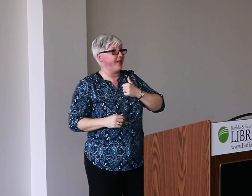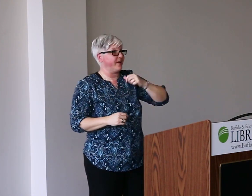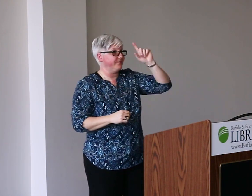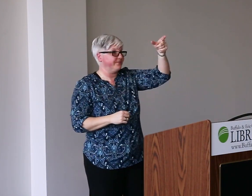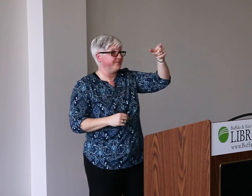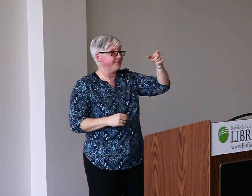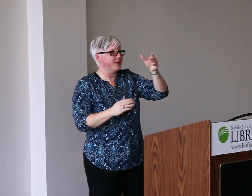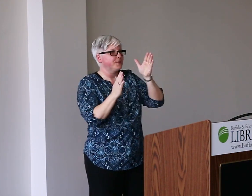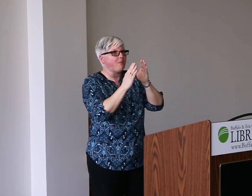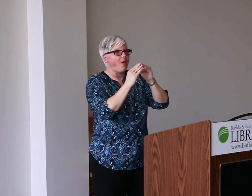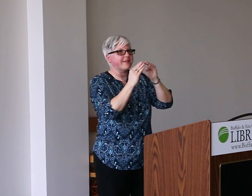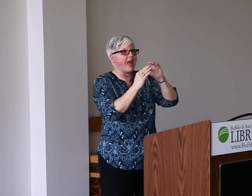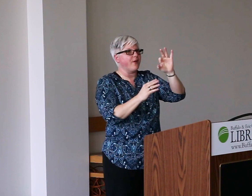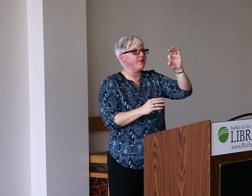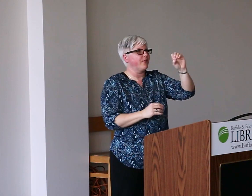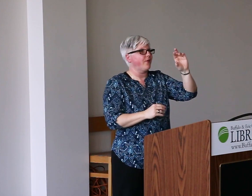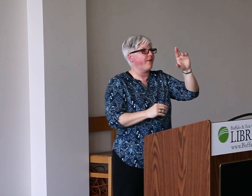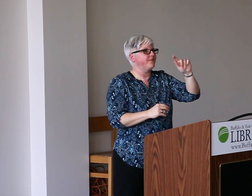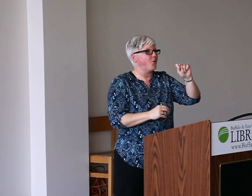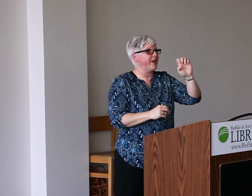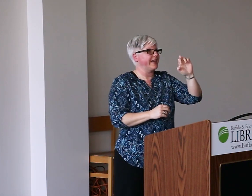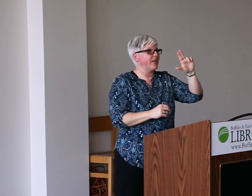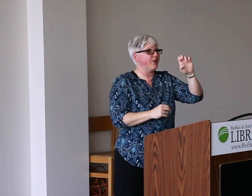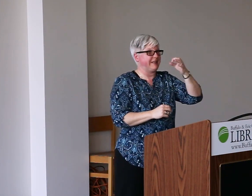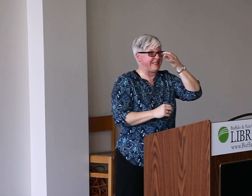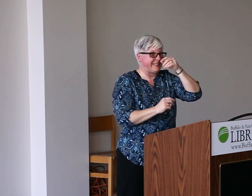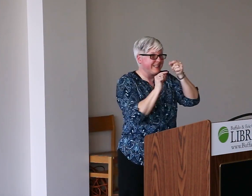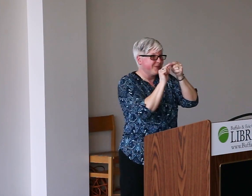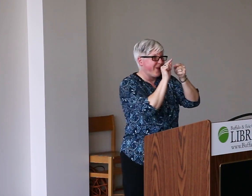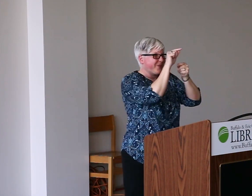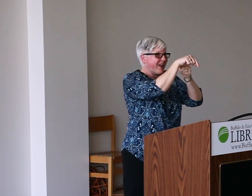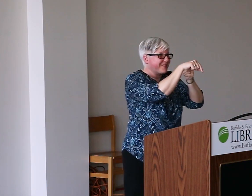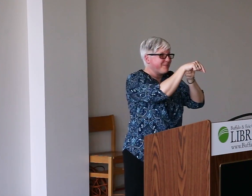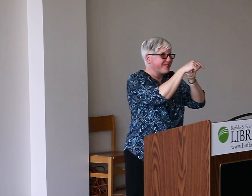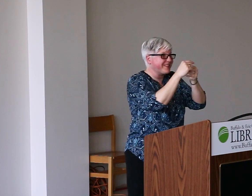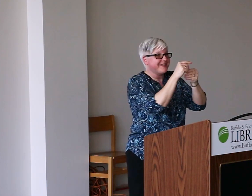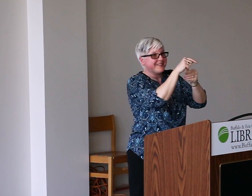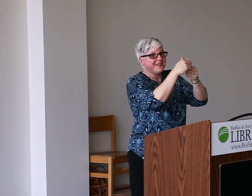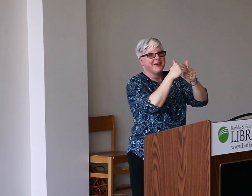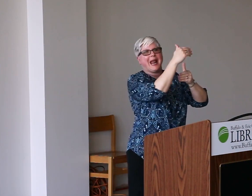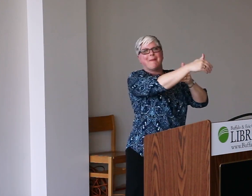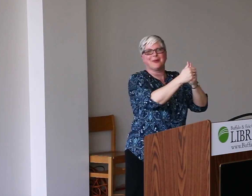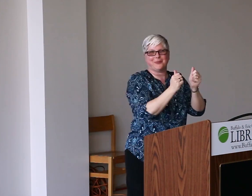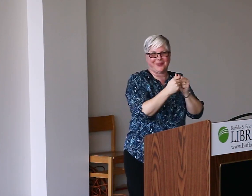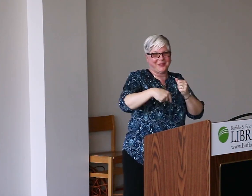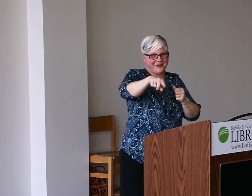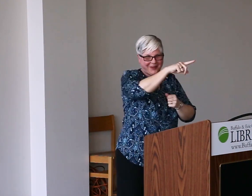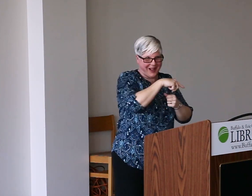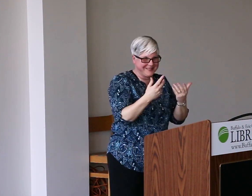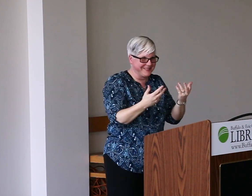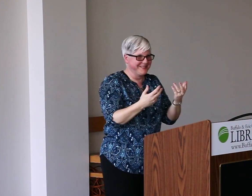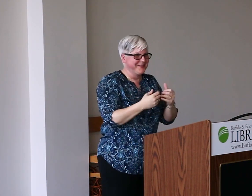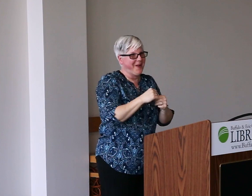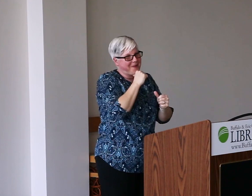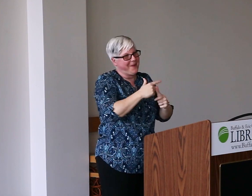I grew up in Canada, a very small town called Fort Erie, right over the border, neighbors of you